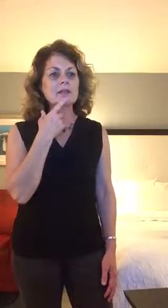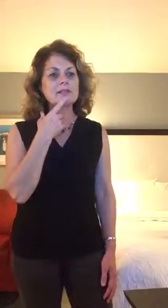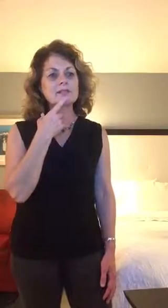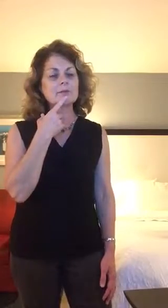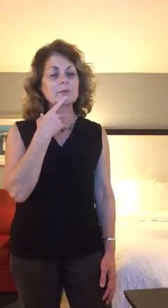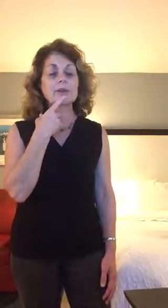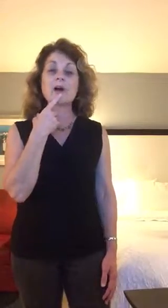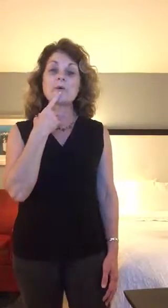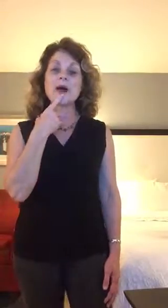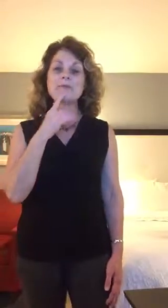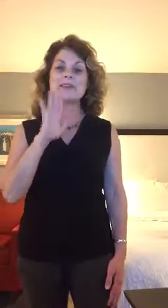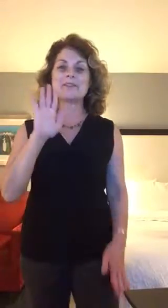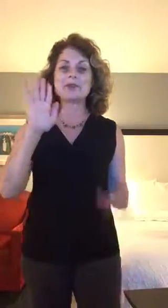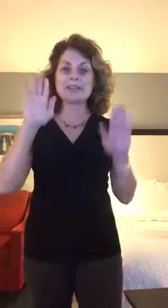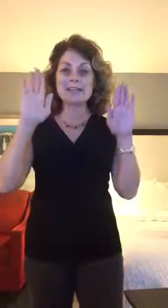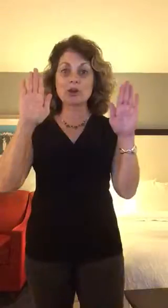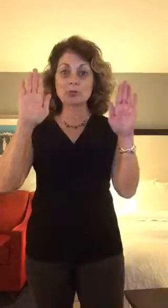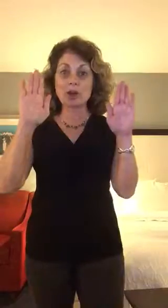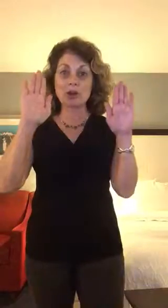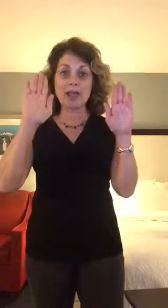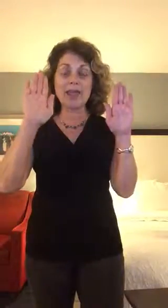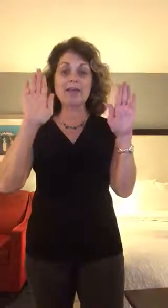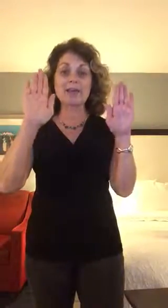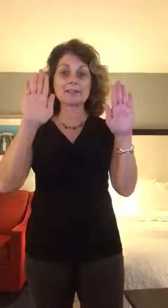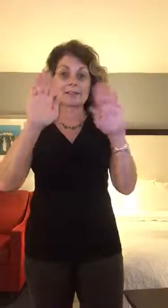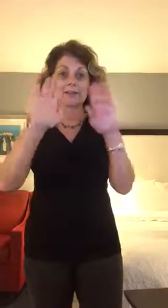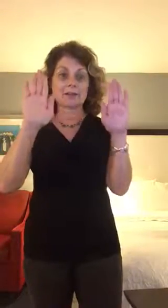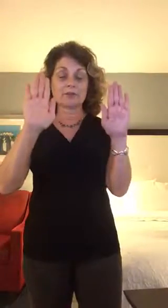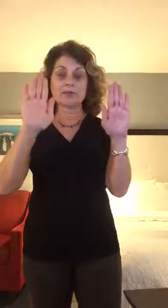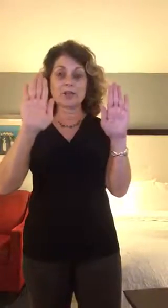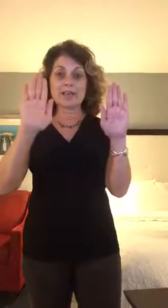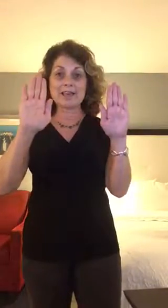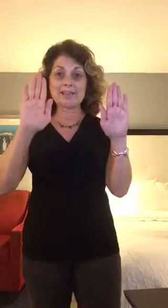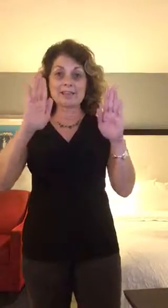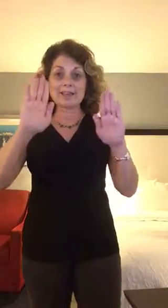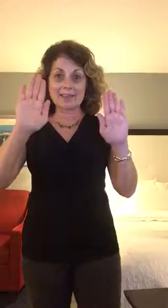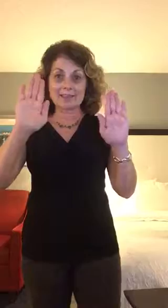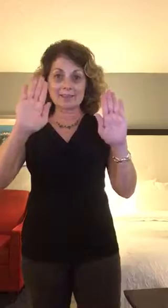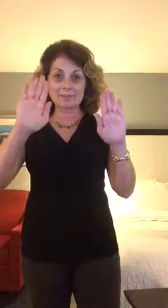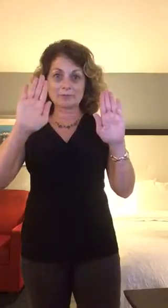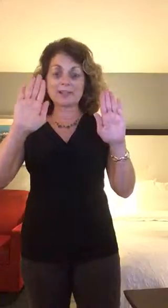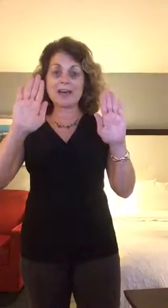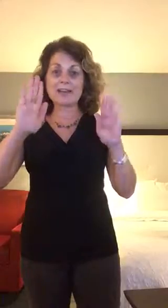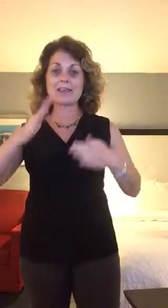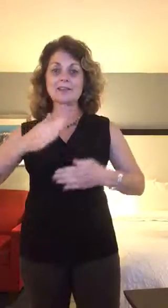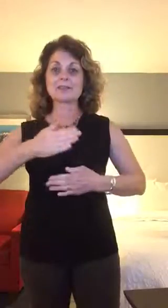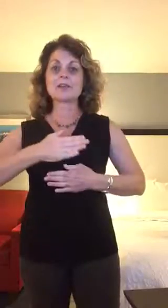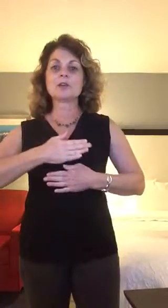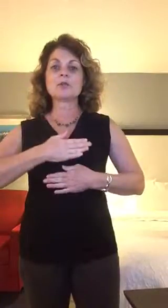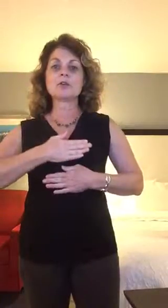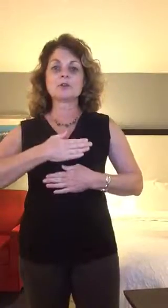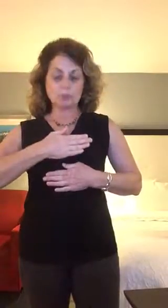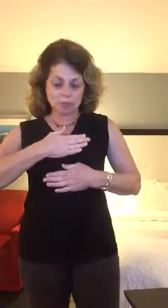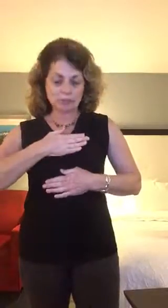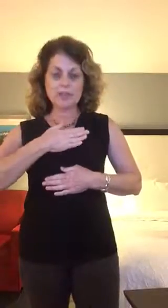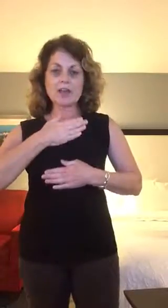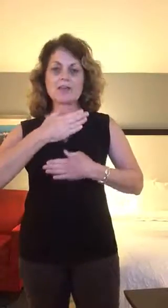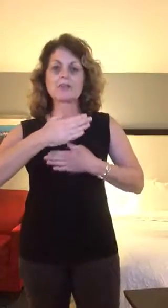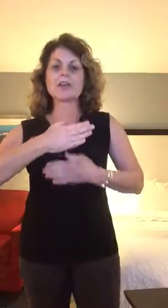Let's see where happy. We're going to take our hands, full hands like this, flat hands, put one over the other, and